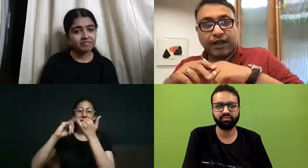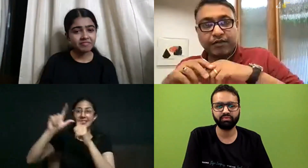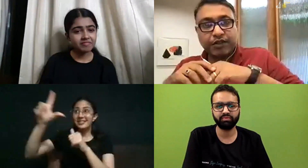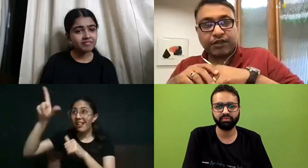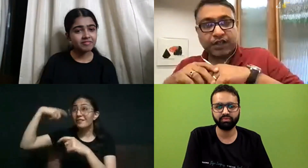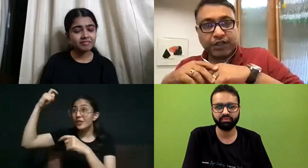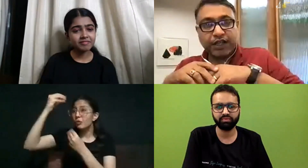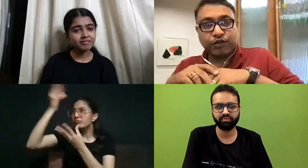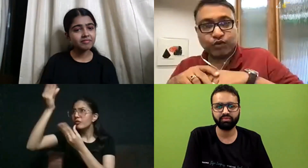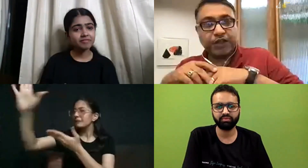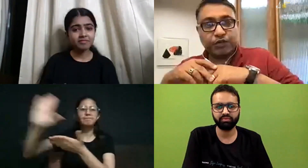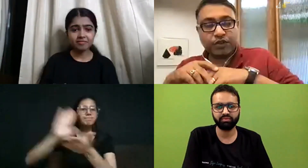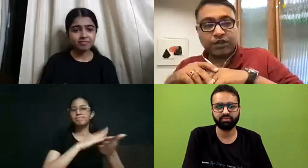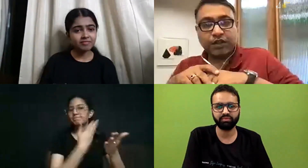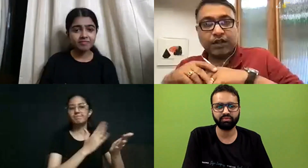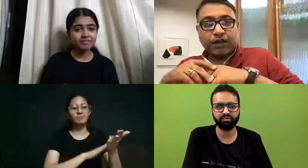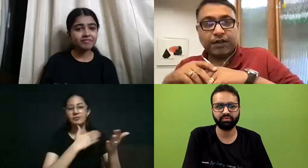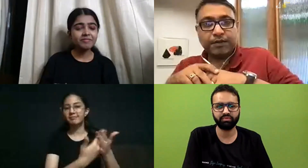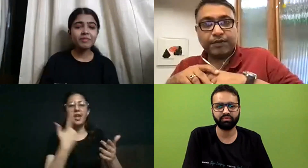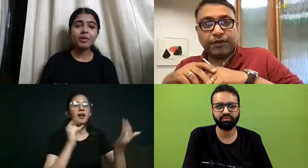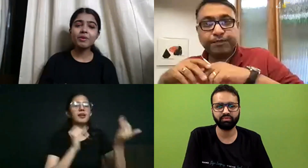Sign Language and start sharing those videos,